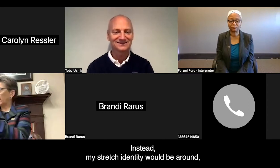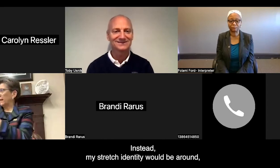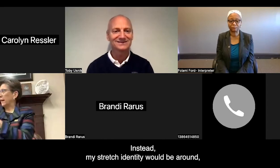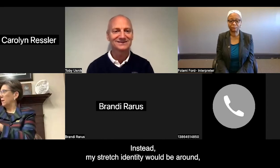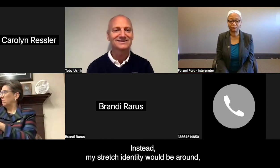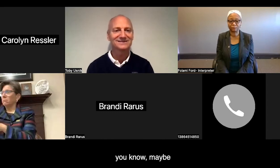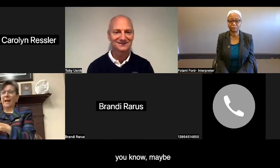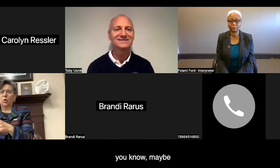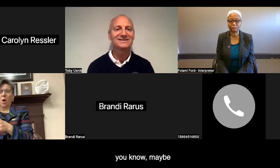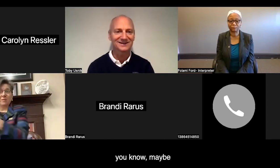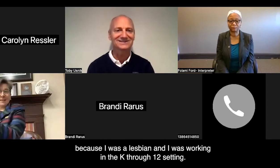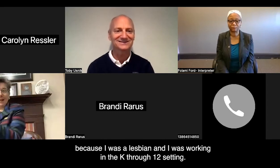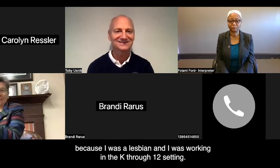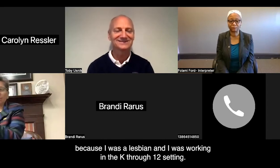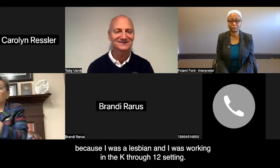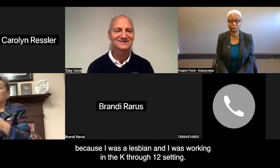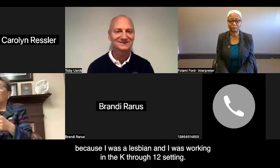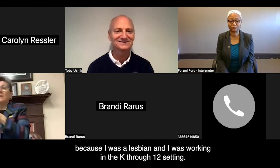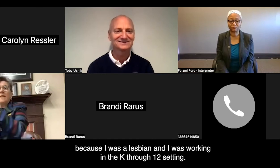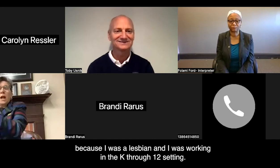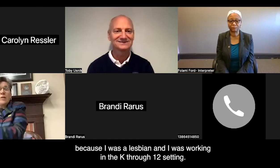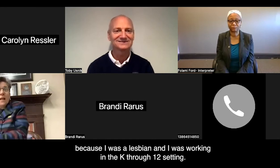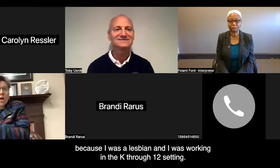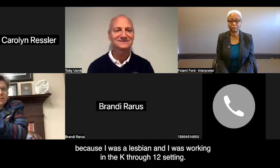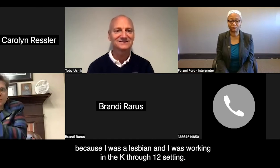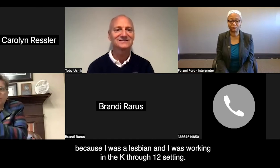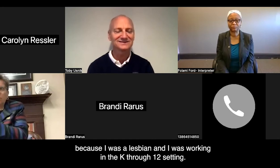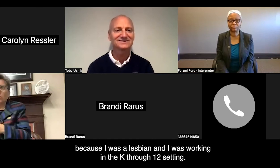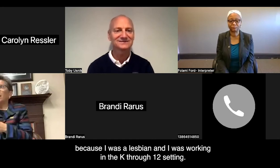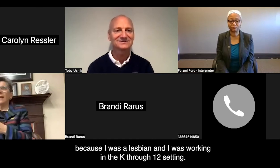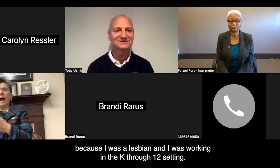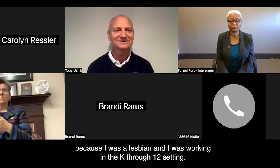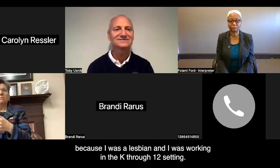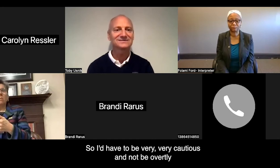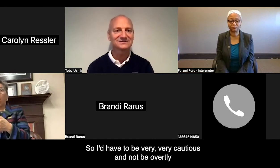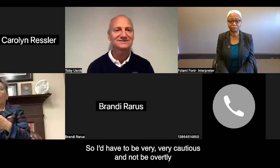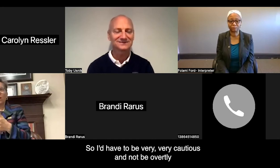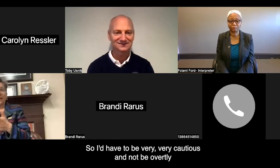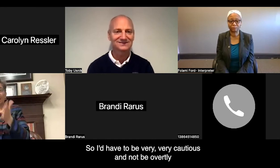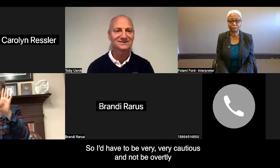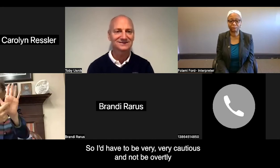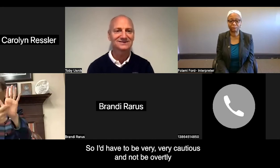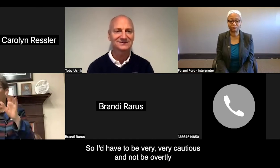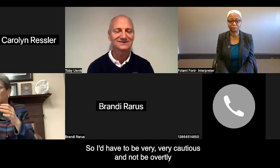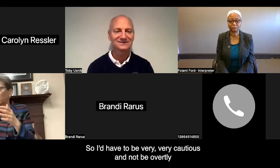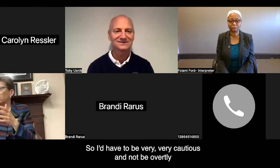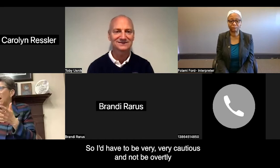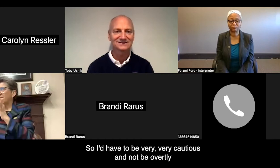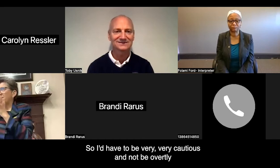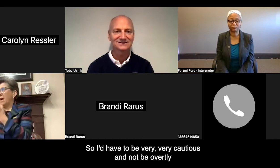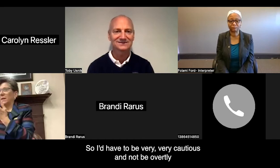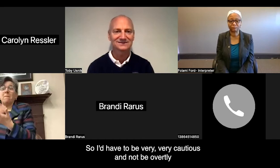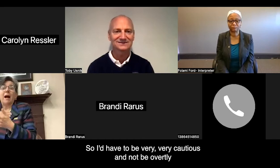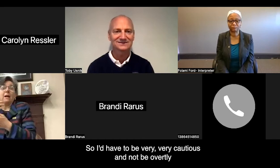know, very, very cautious, and not be